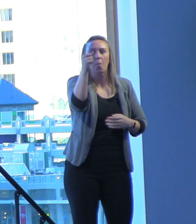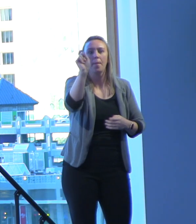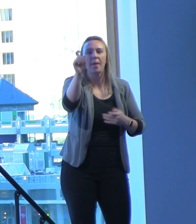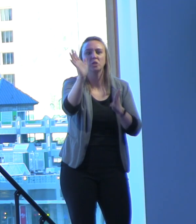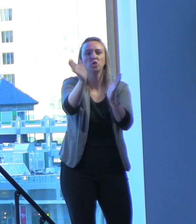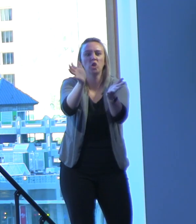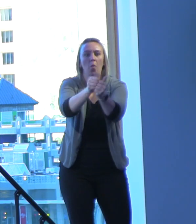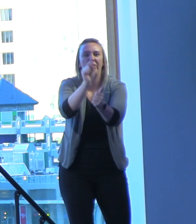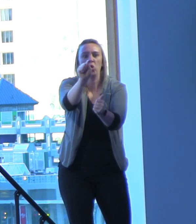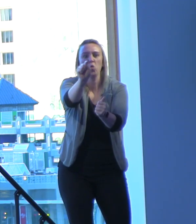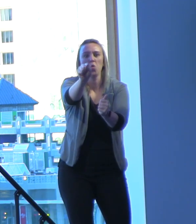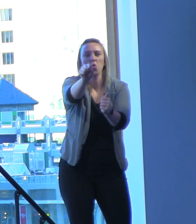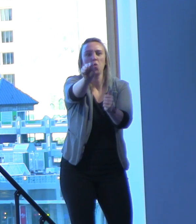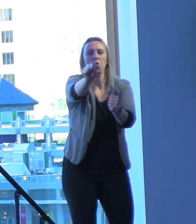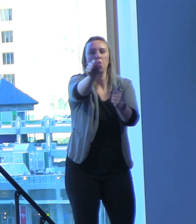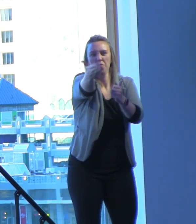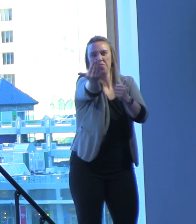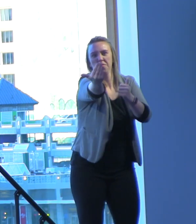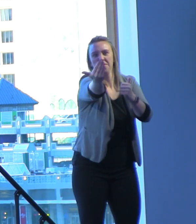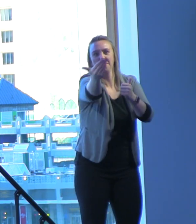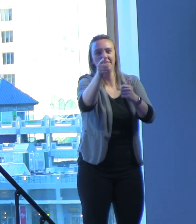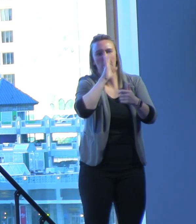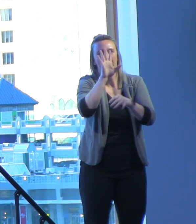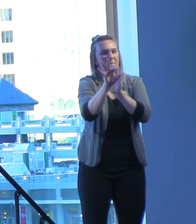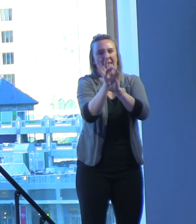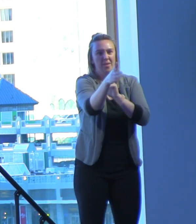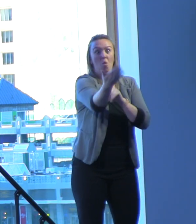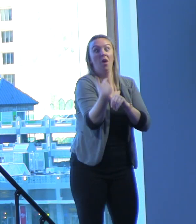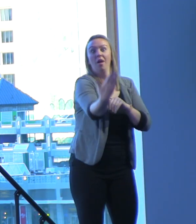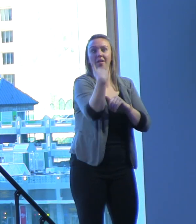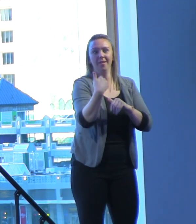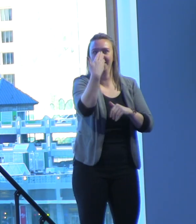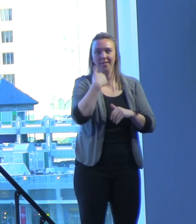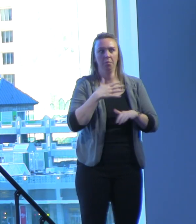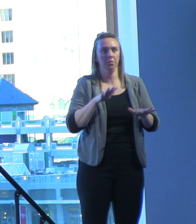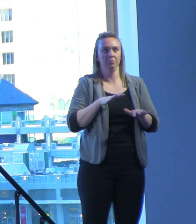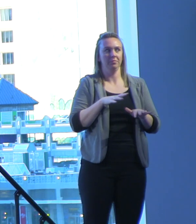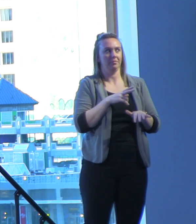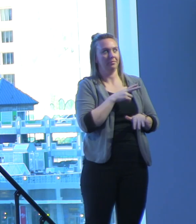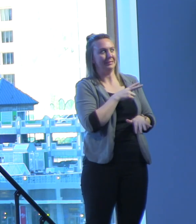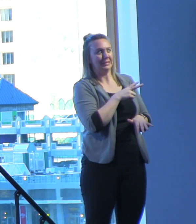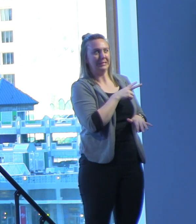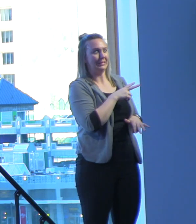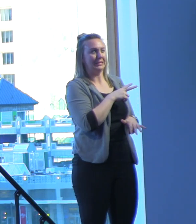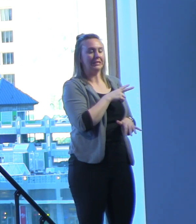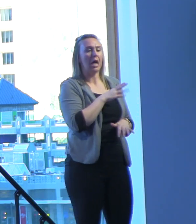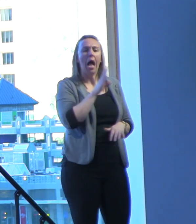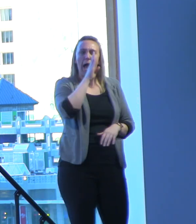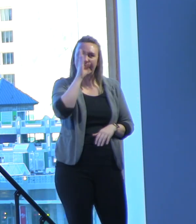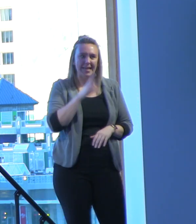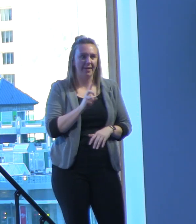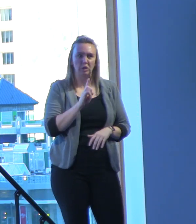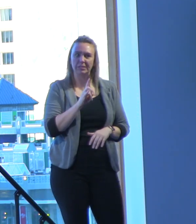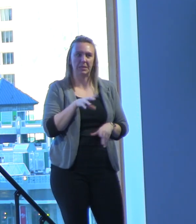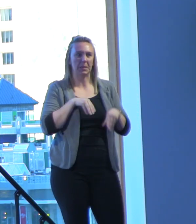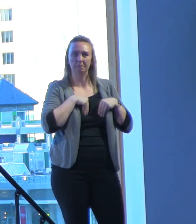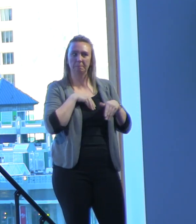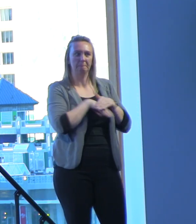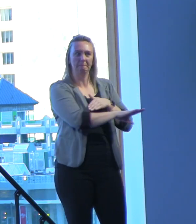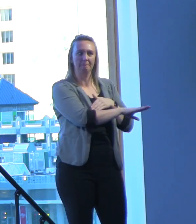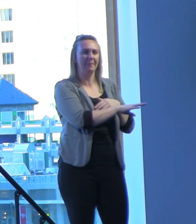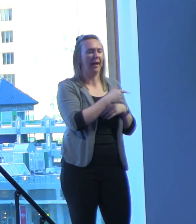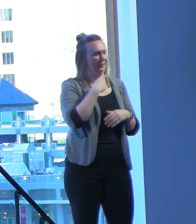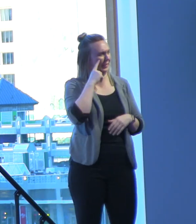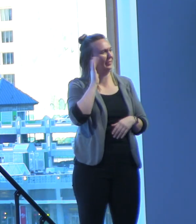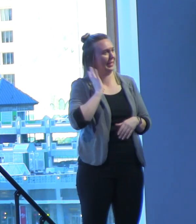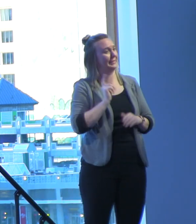to you, and they'd be waving me in. And you know what? I never did go in. I think that time